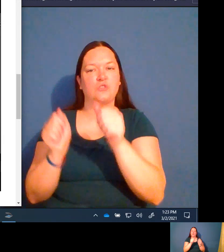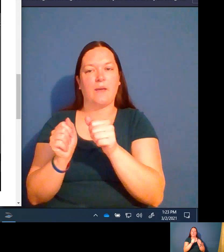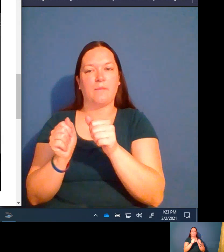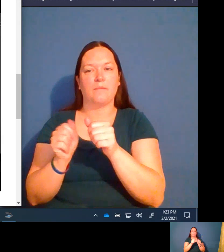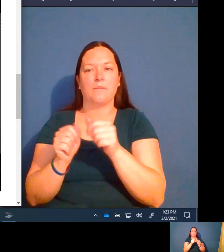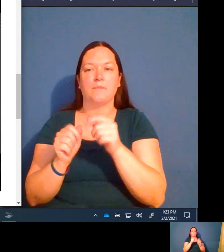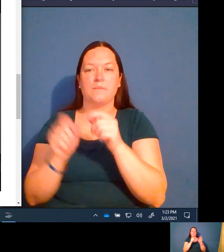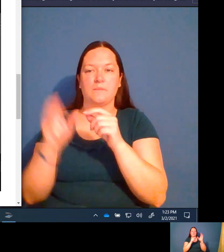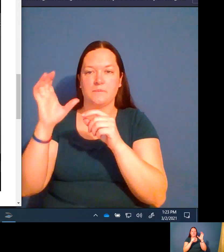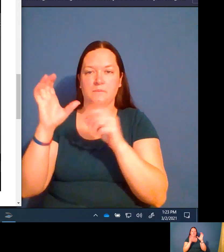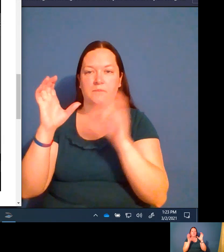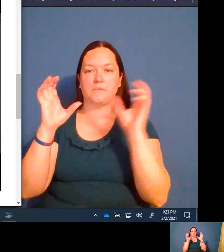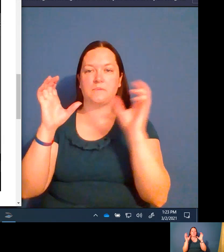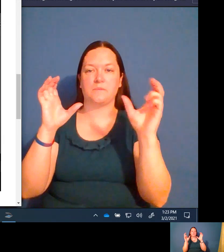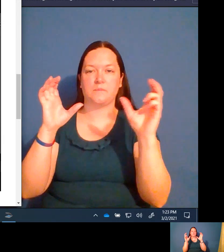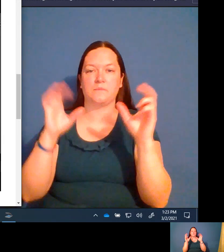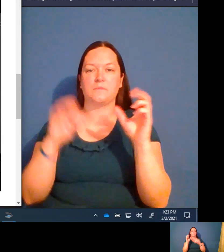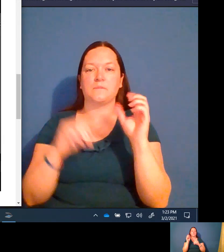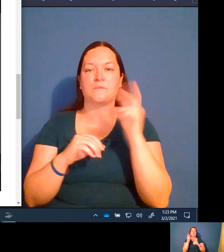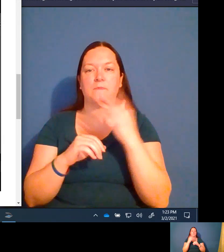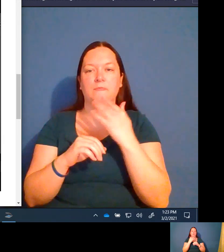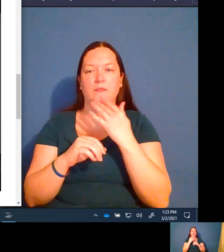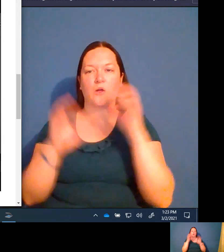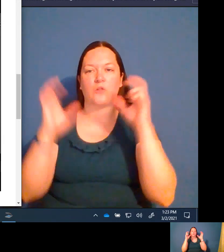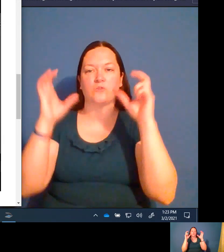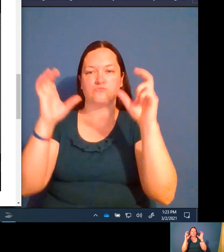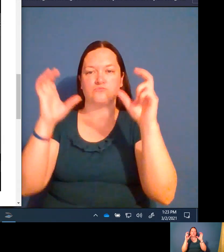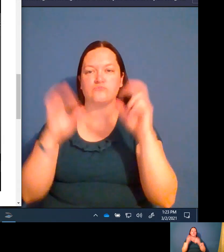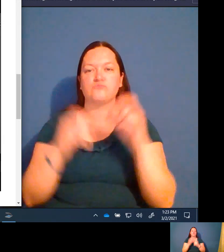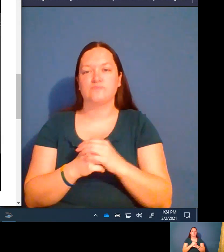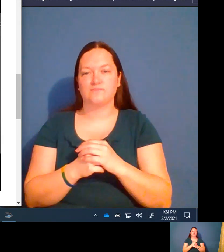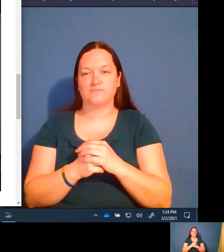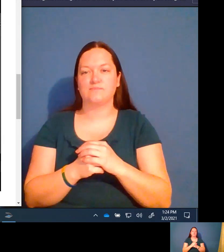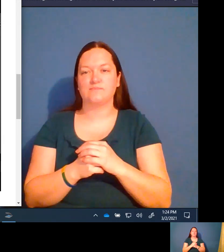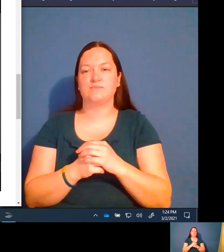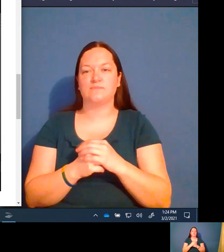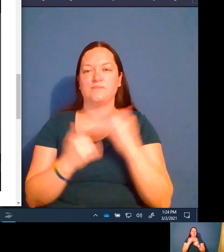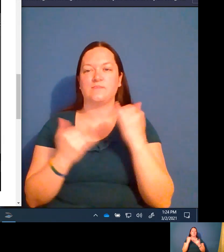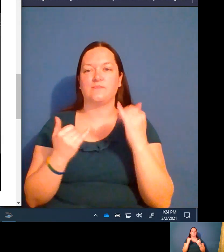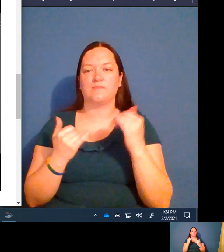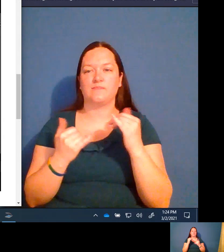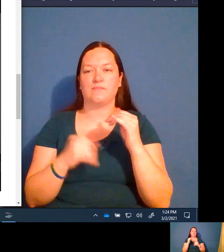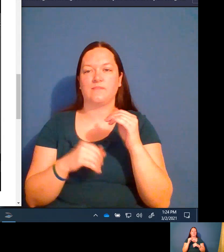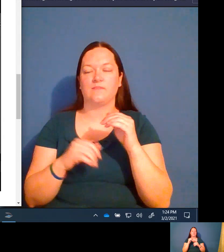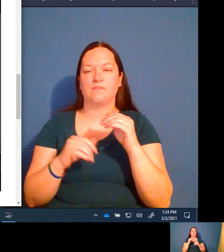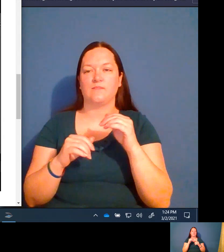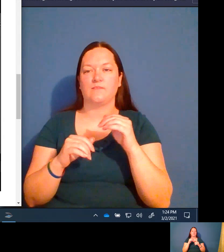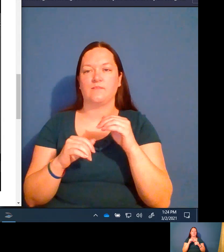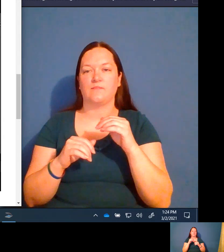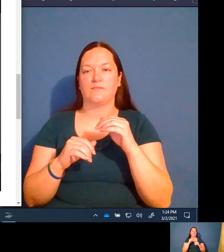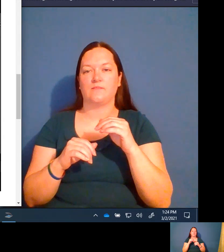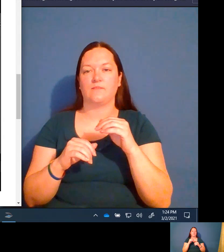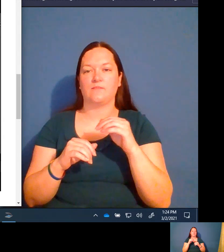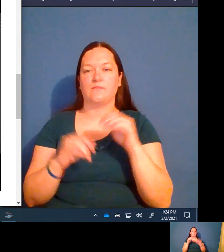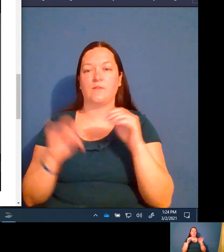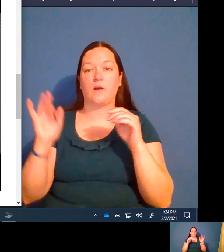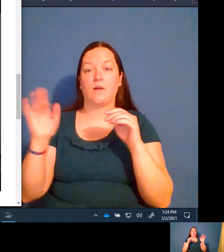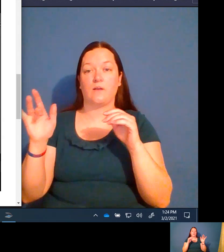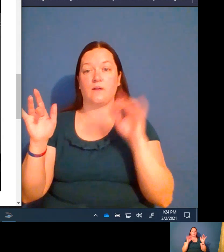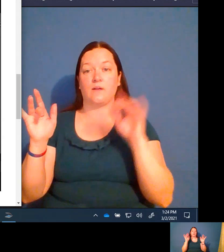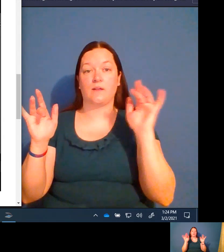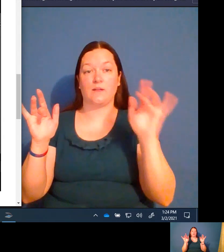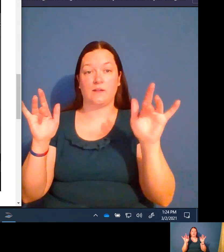eraser tool. Come here. Here we go. Now I'm going to hit V for my selection. Click this guy. Hold down the Shift